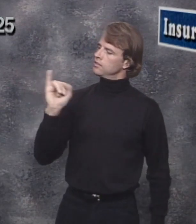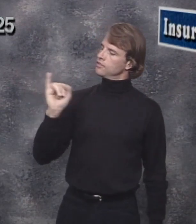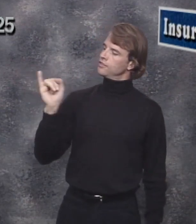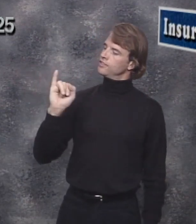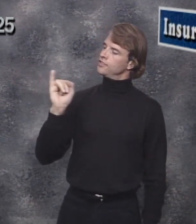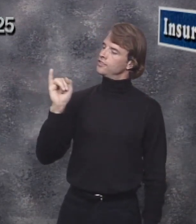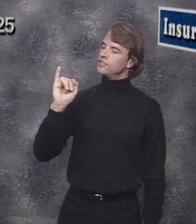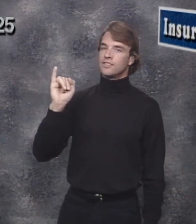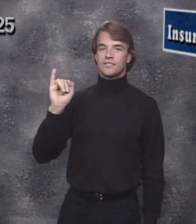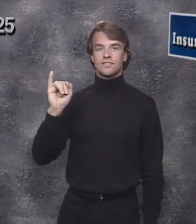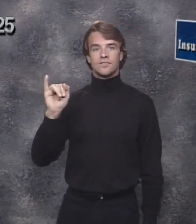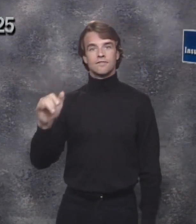Insurance.